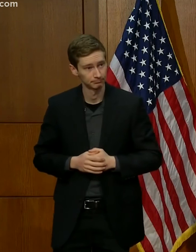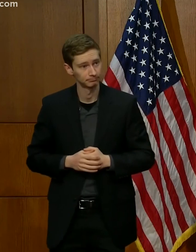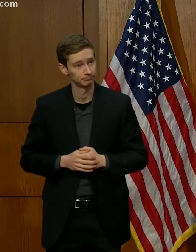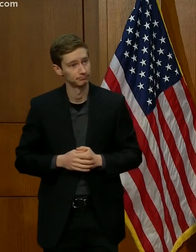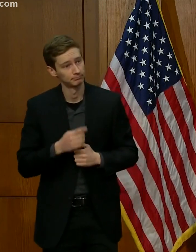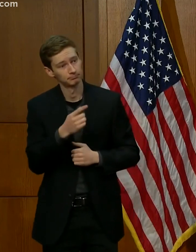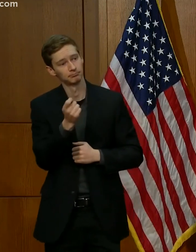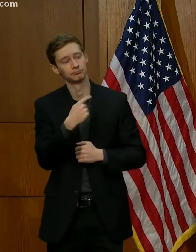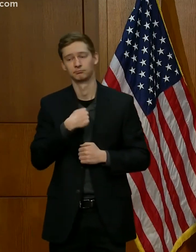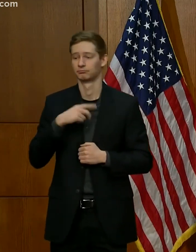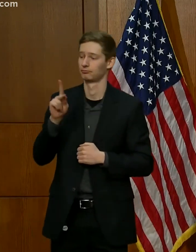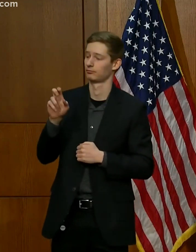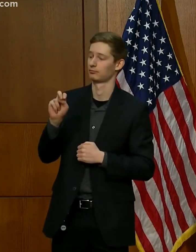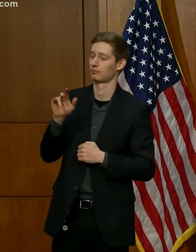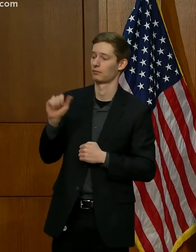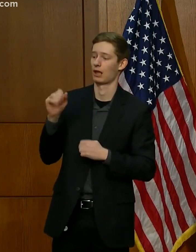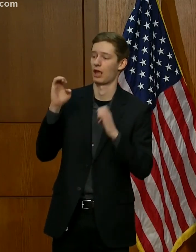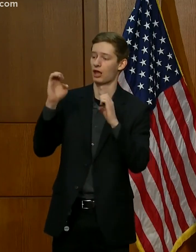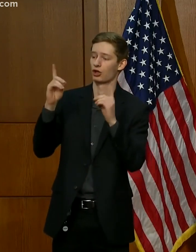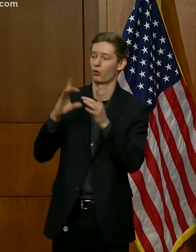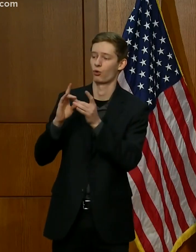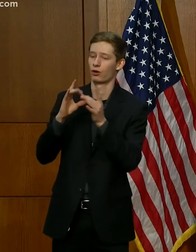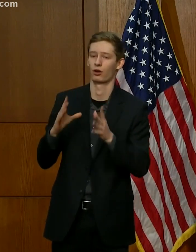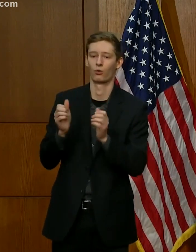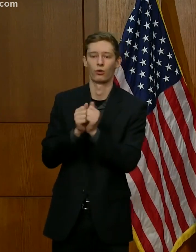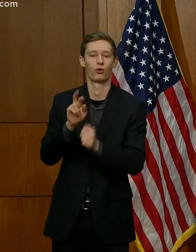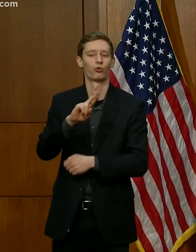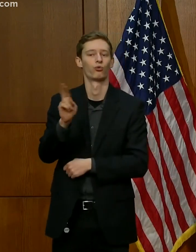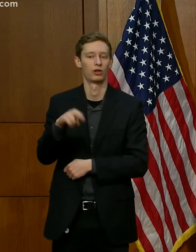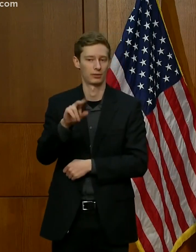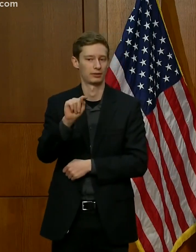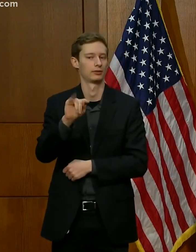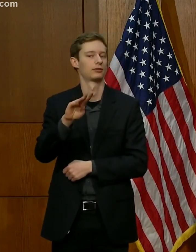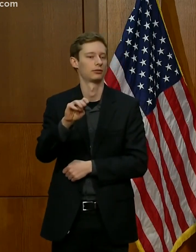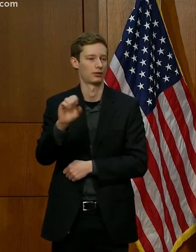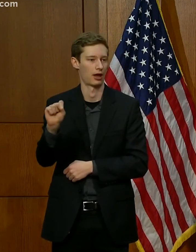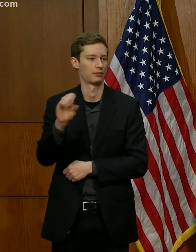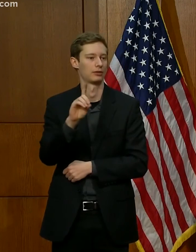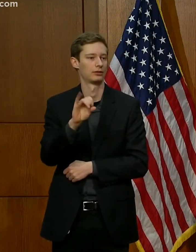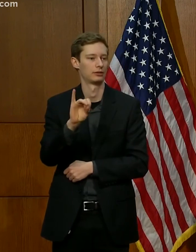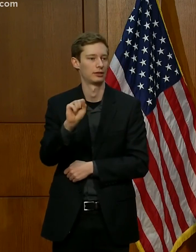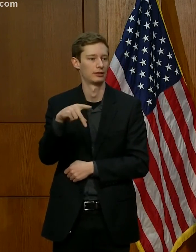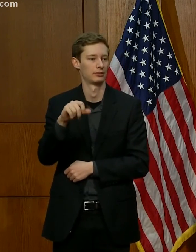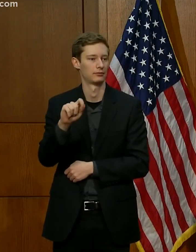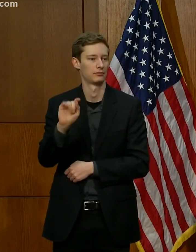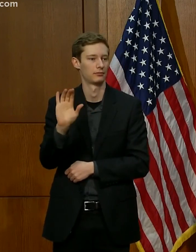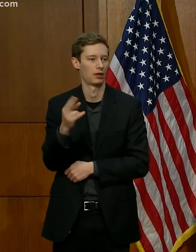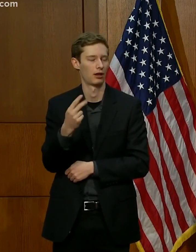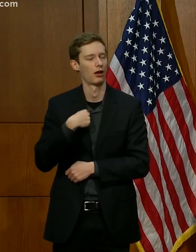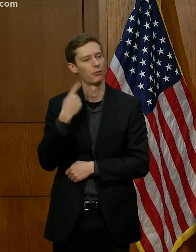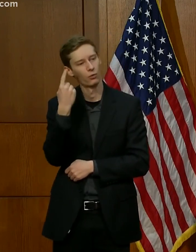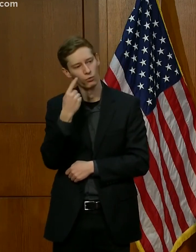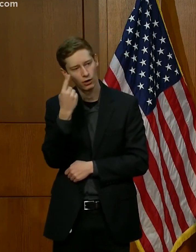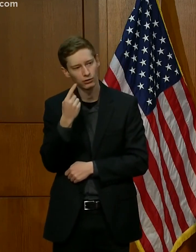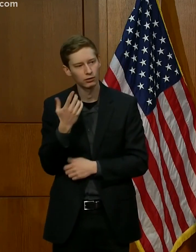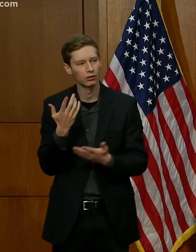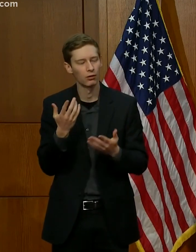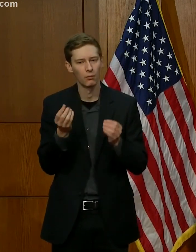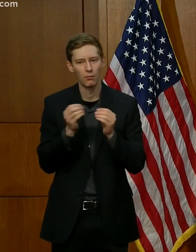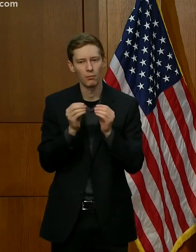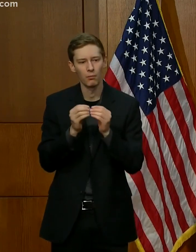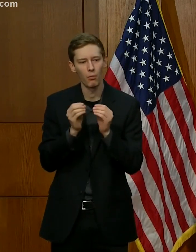Hi, I'm Kenya, the education reporter at the Richmond Times-Dispatch. I'm wondering what support will the state offer districts serving students that need more wraparound